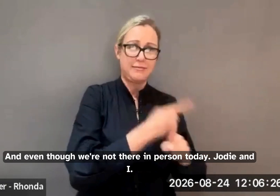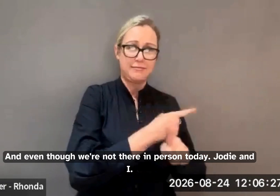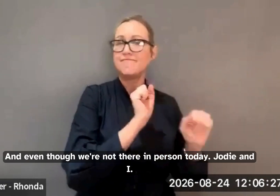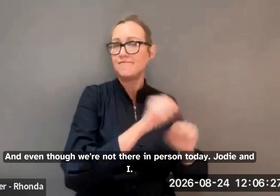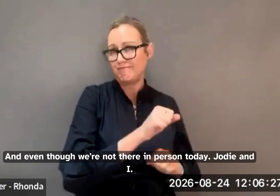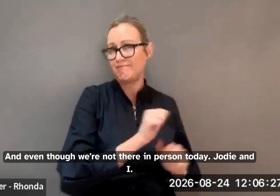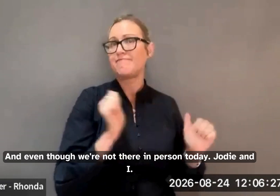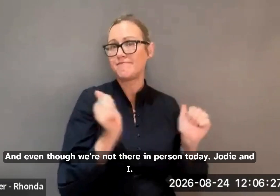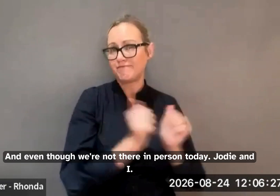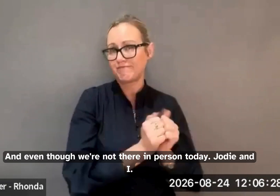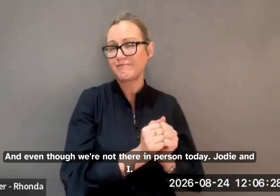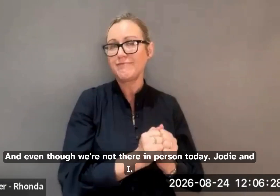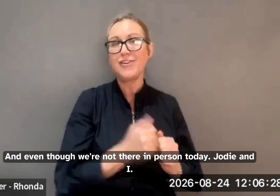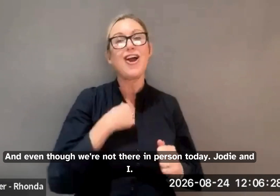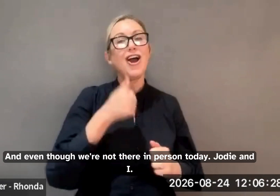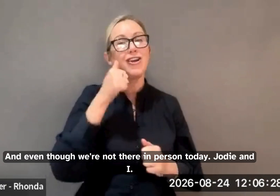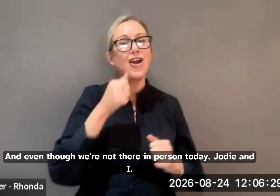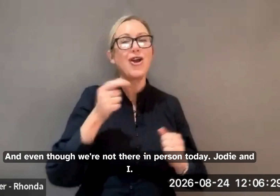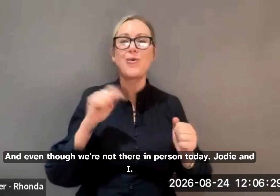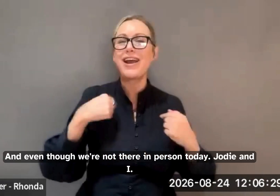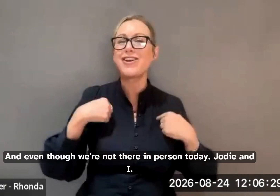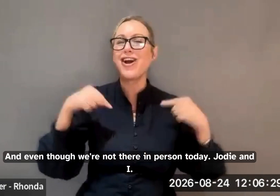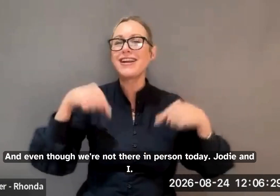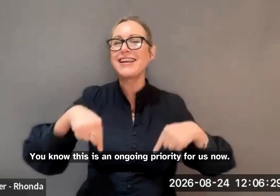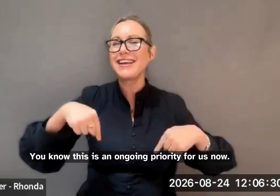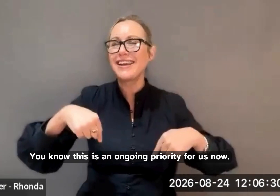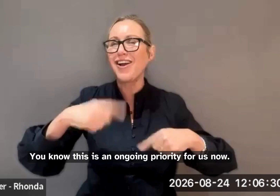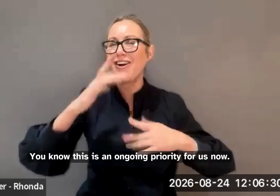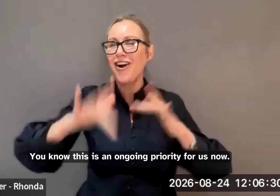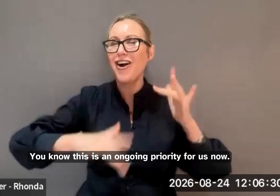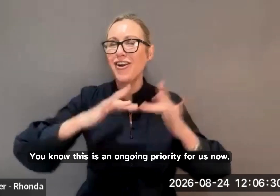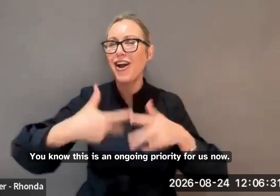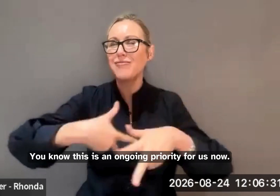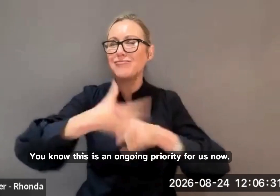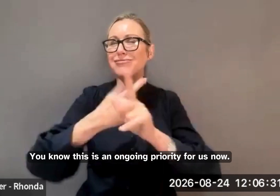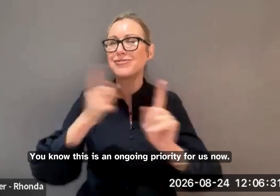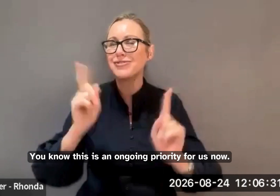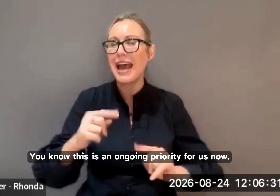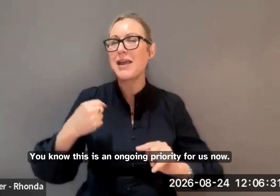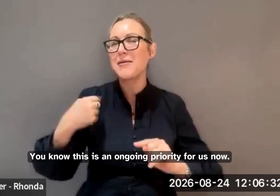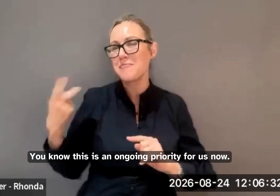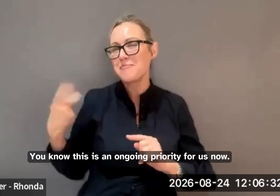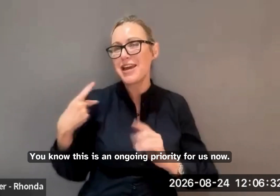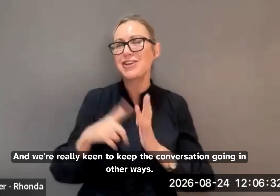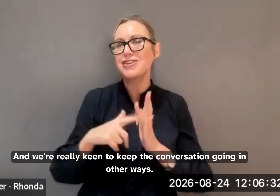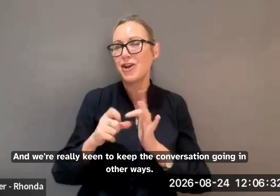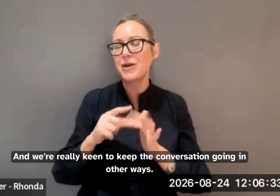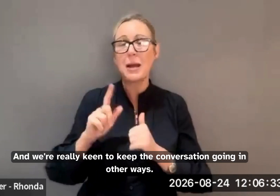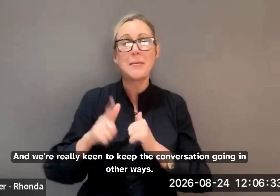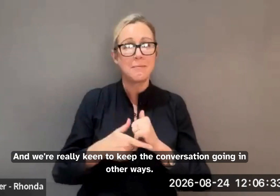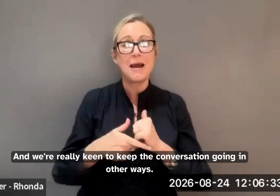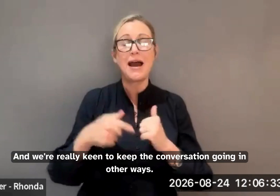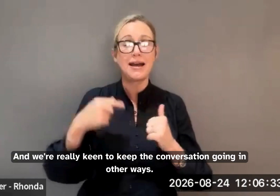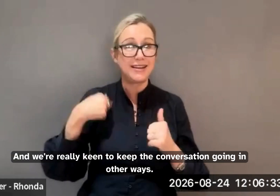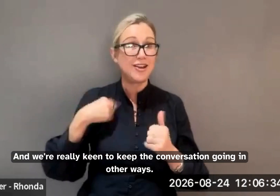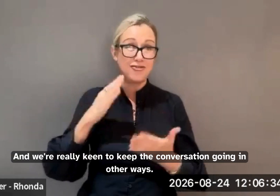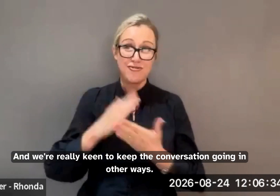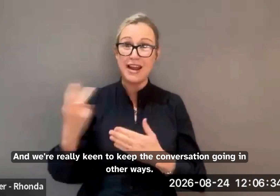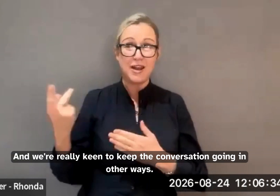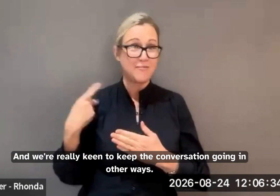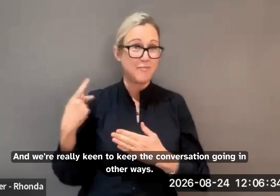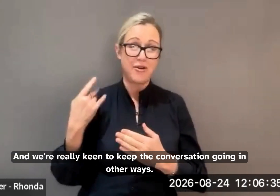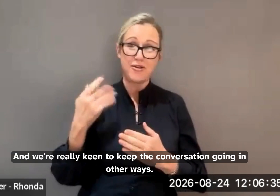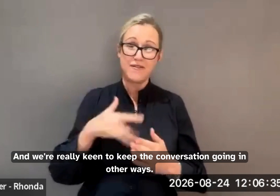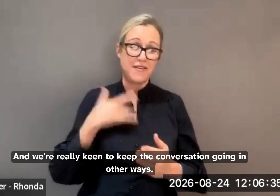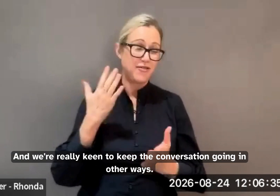though we're not there in person today, Jodie and I, this is an ongoing priority for us now, and we're really keen